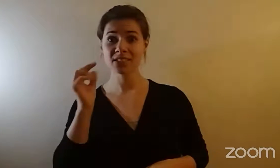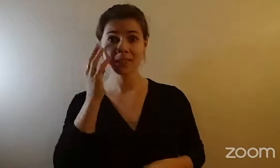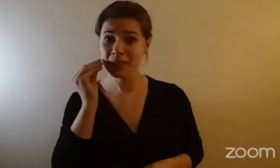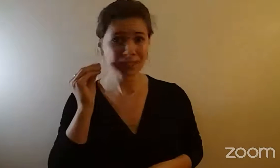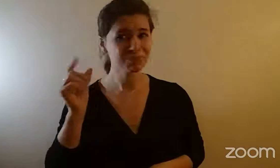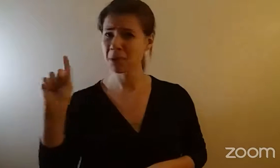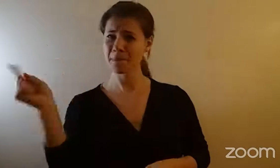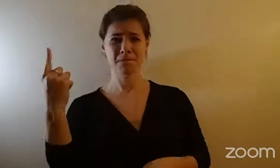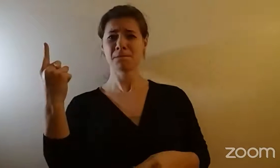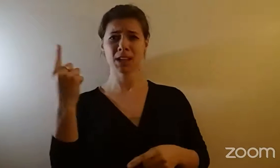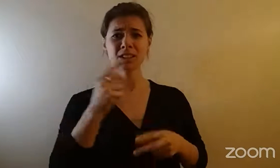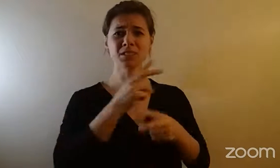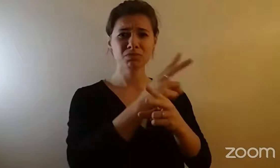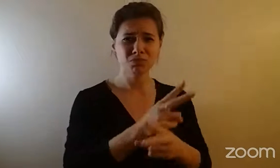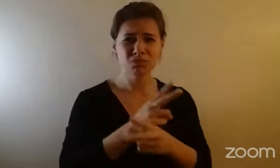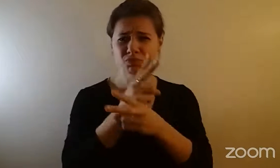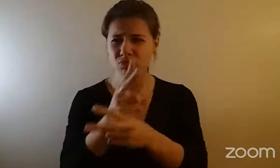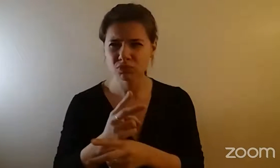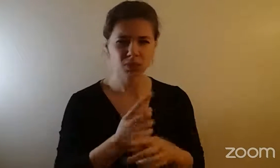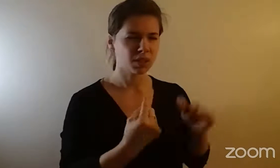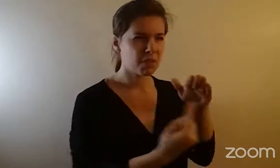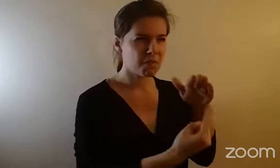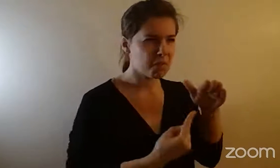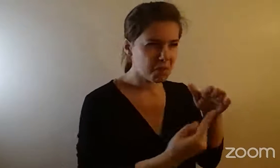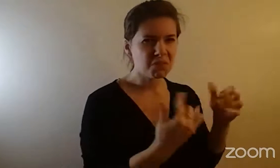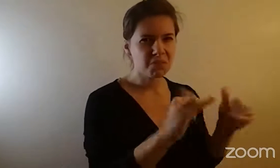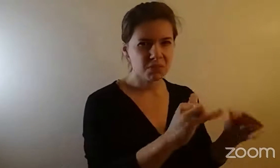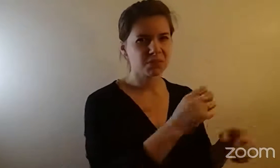All right, here is Hark.